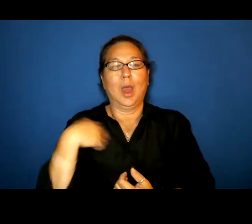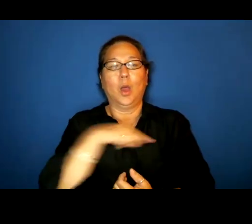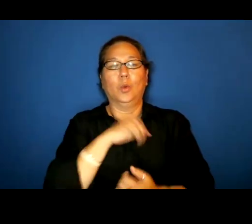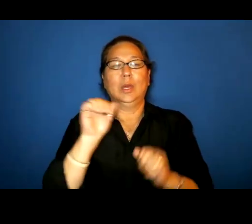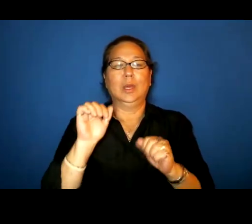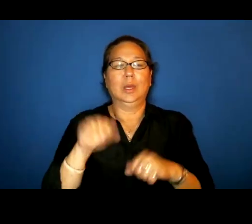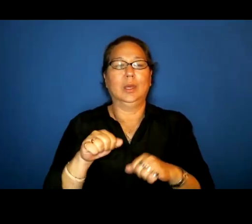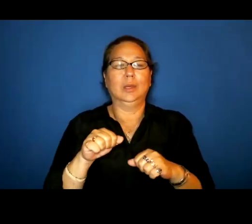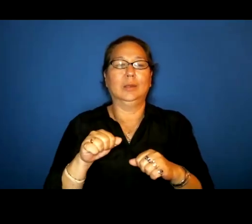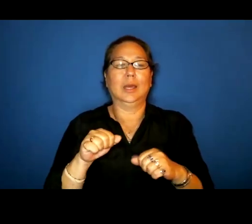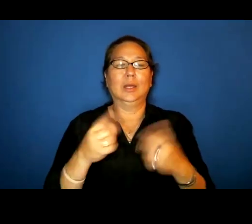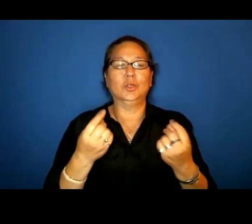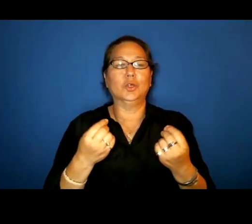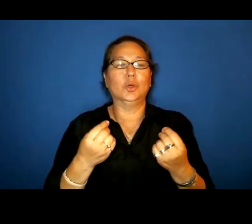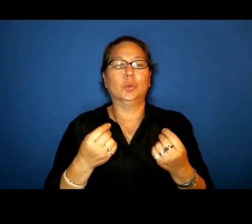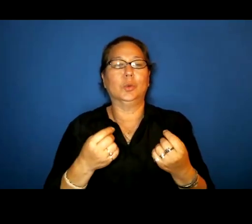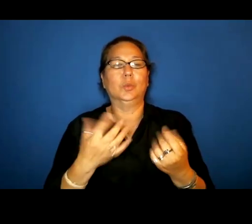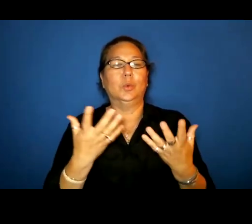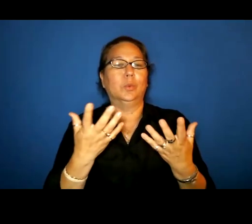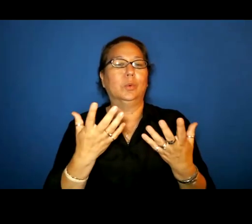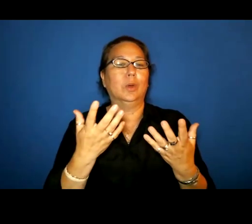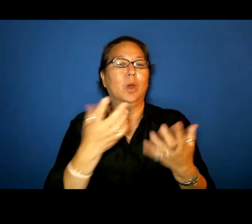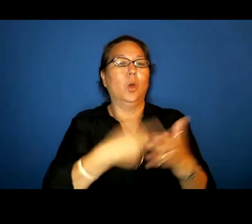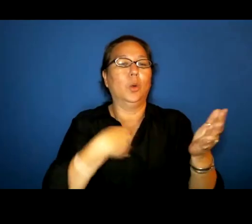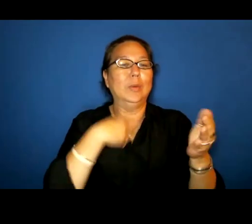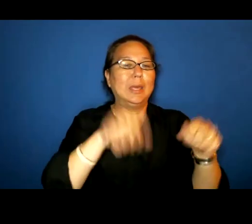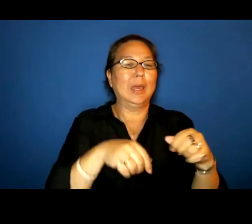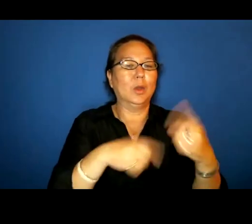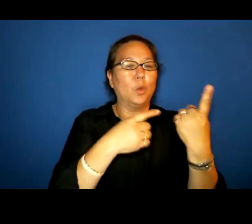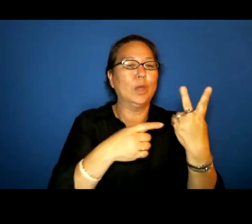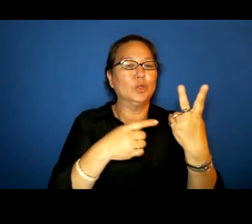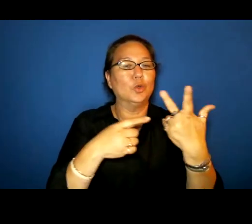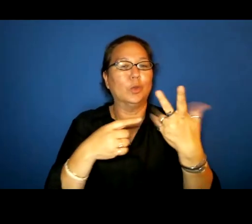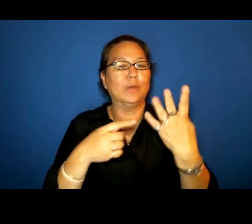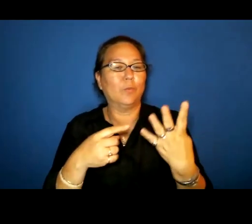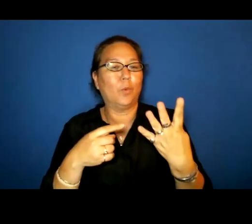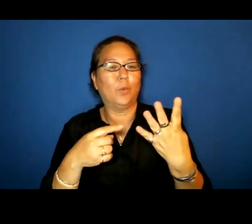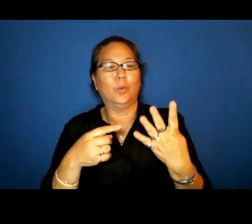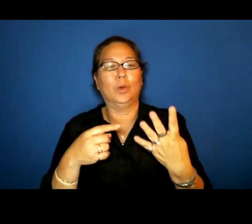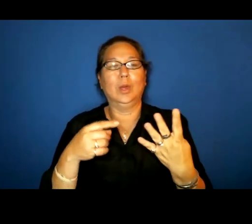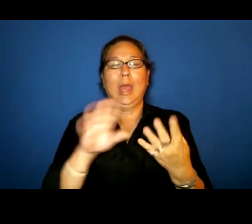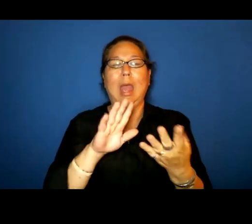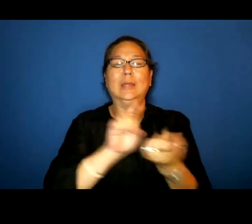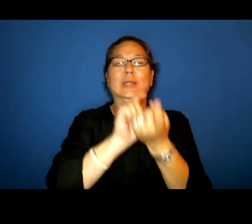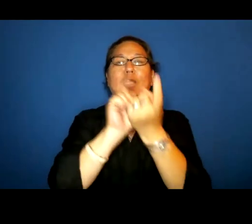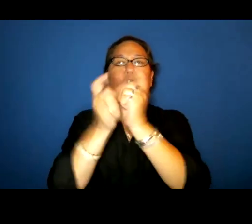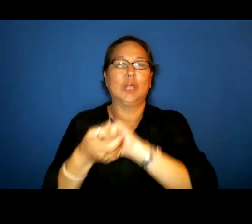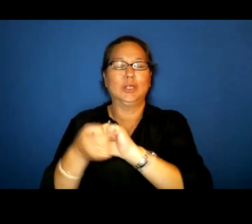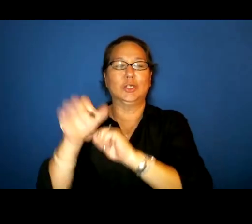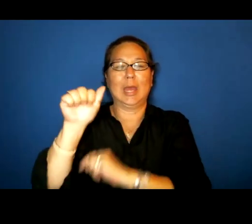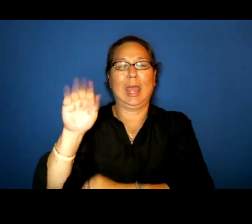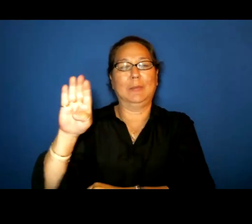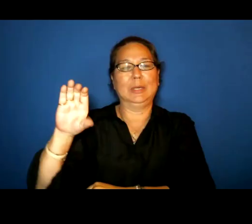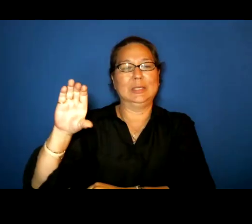elementary, then we move into kind of A, B, C, D. So trying to make equivalents and think about those things was the work that we were